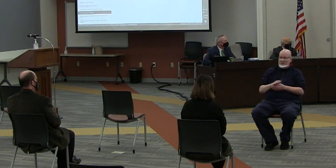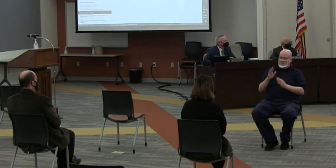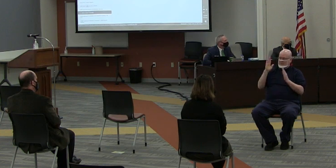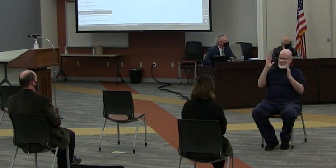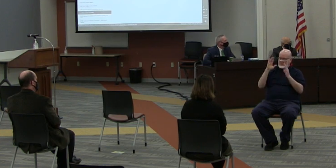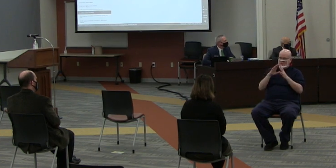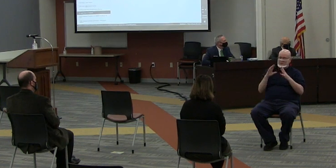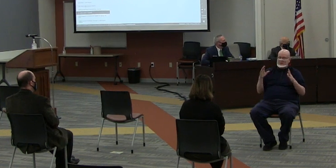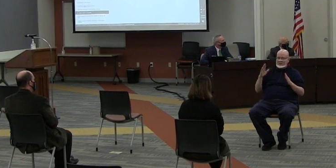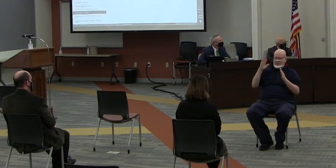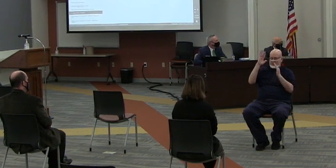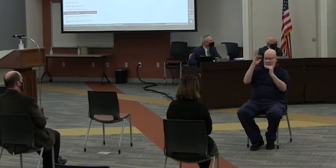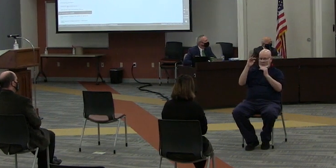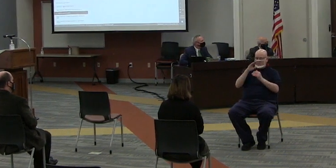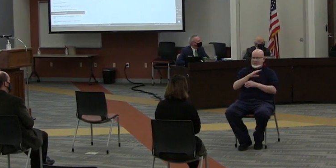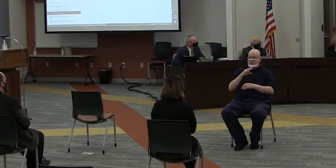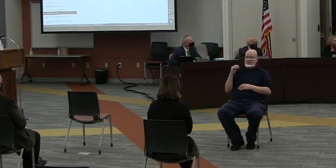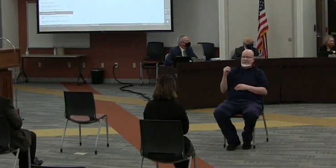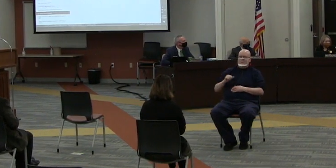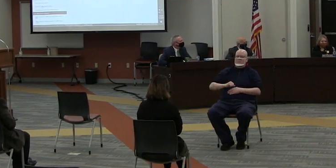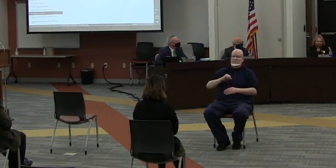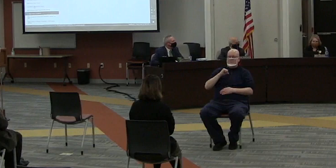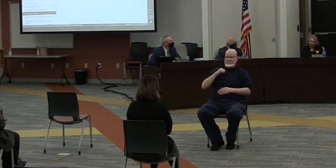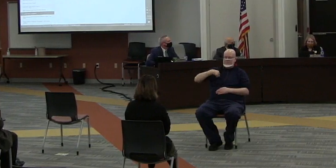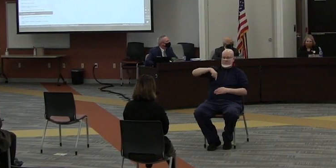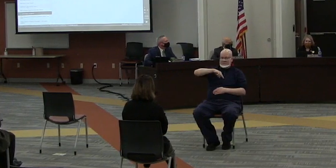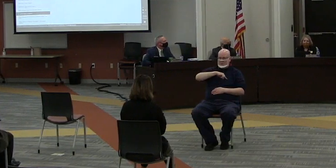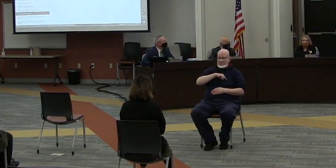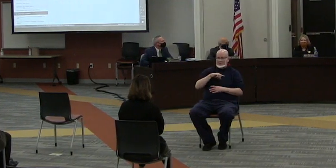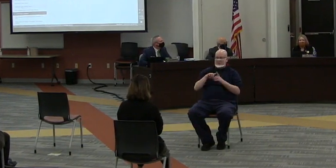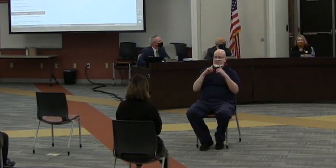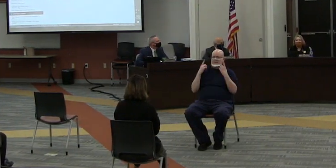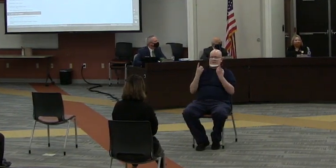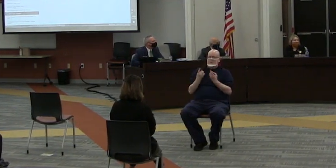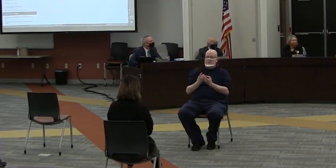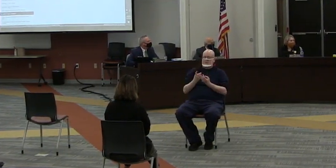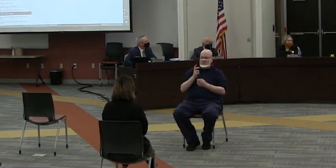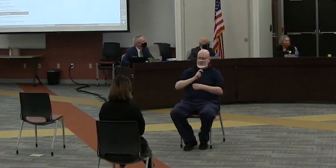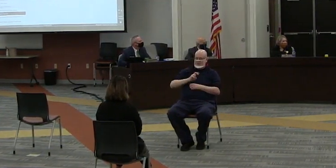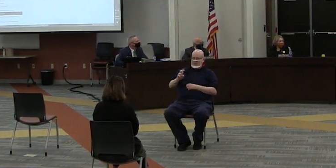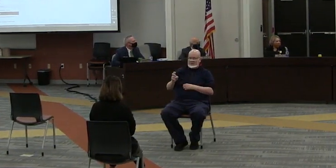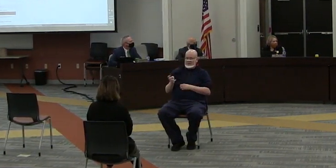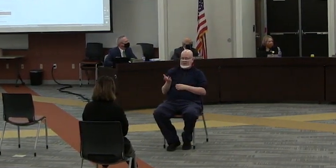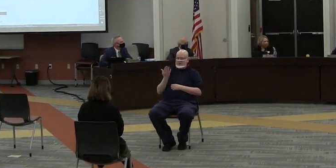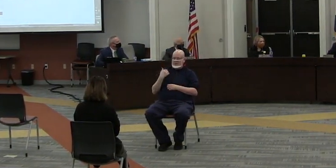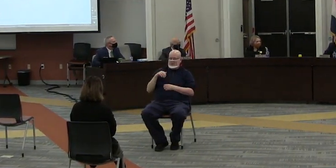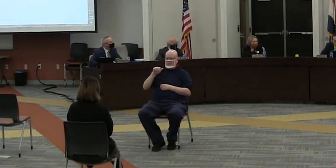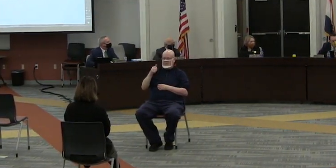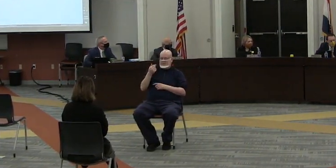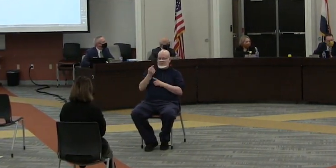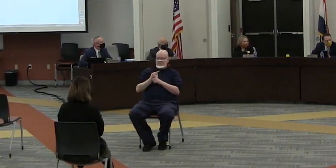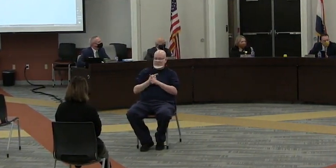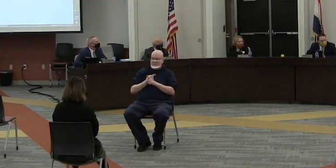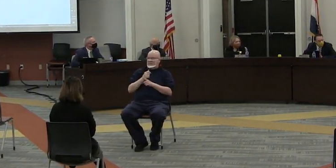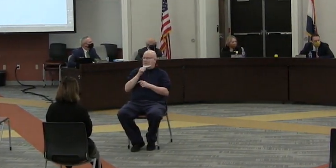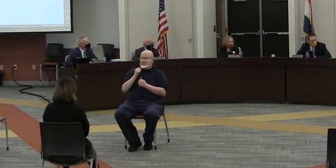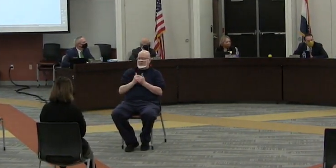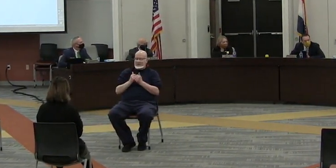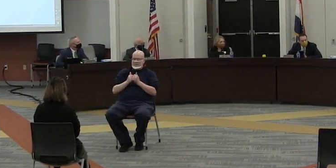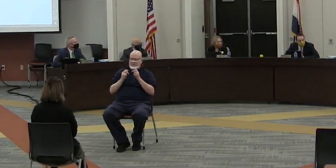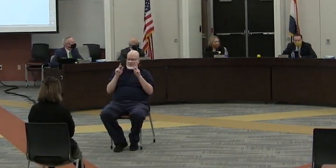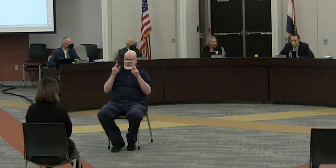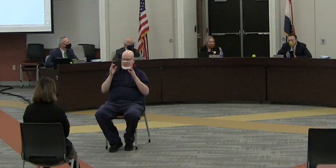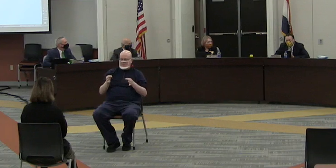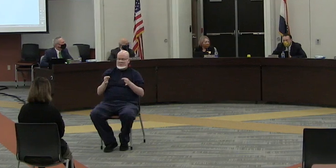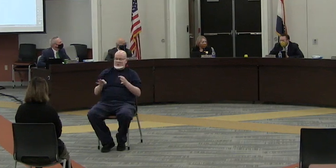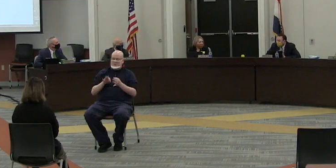and some pride in the way that we as a district have navigated the last 10 months. Yes, not every decision was perfect, and there's certainly some